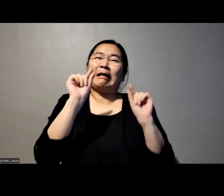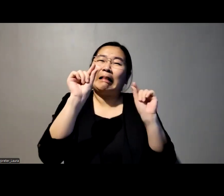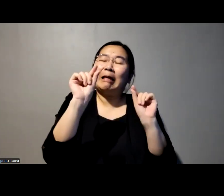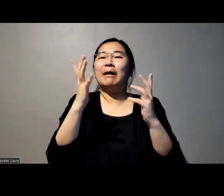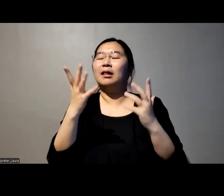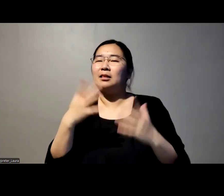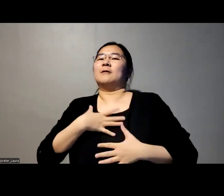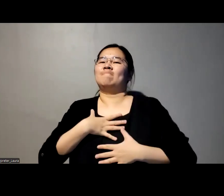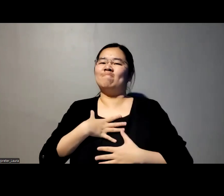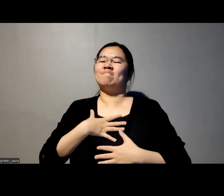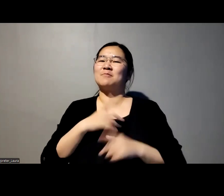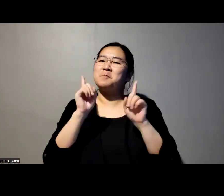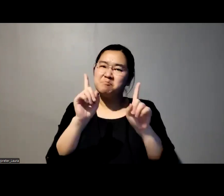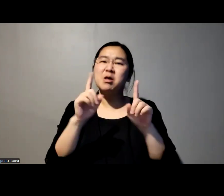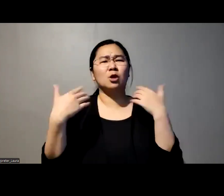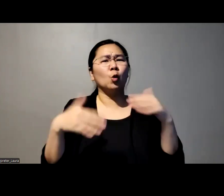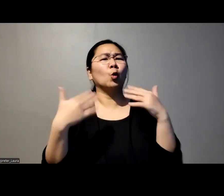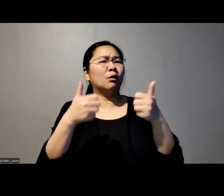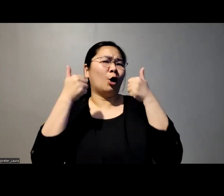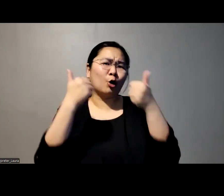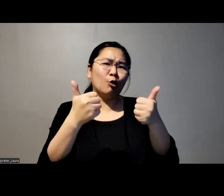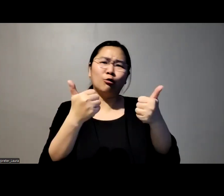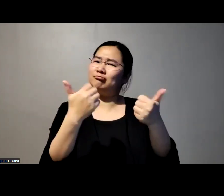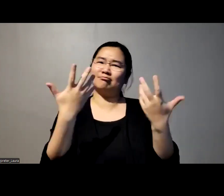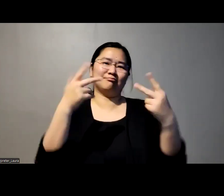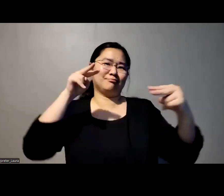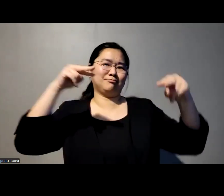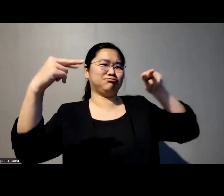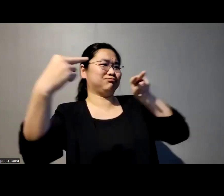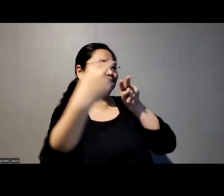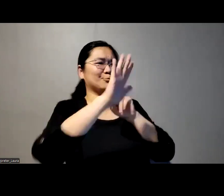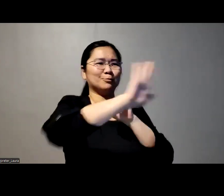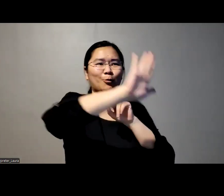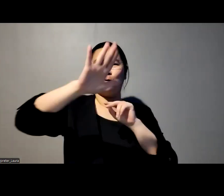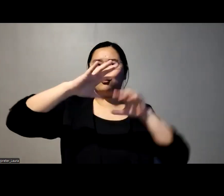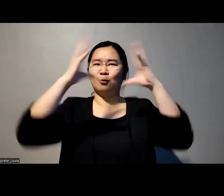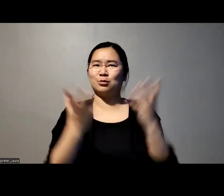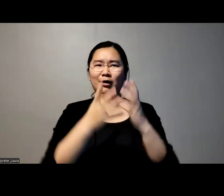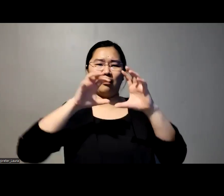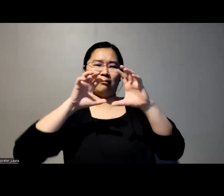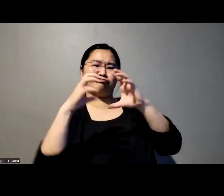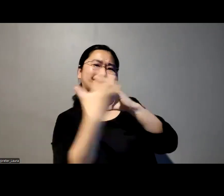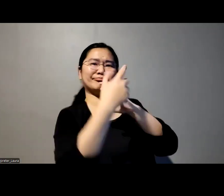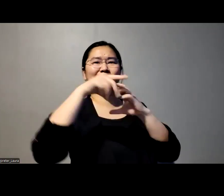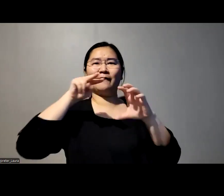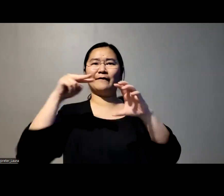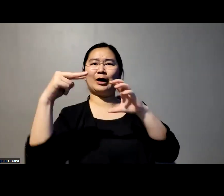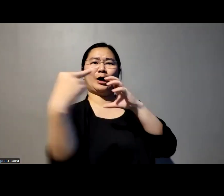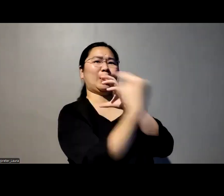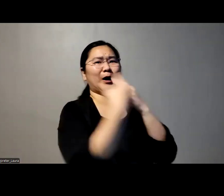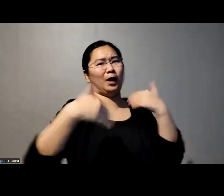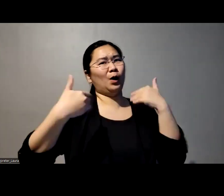interpreters, because of course this event would not be possible without you. And also huge thank you to Ida for putting